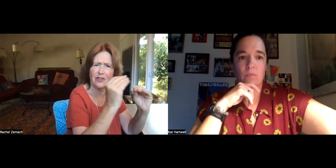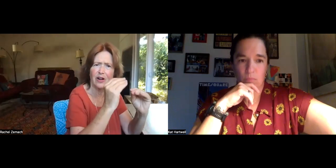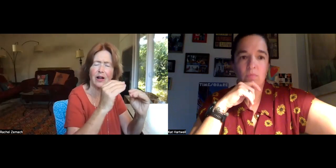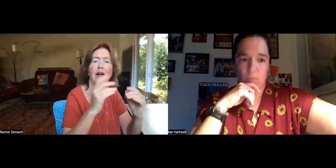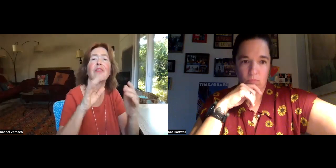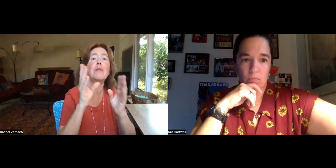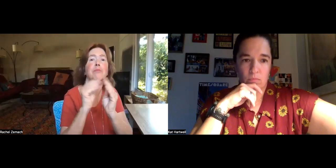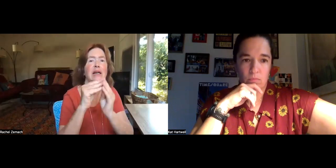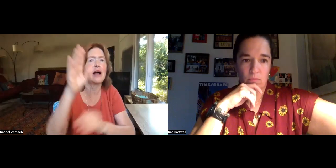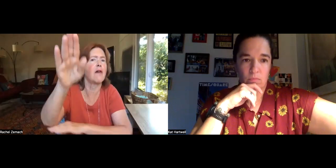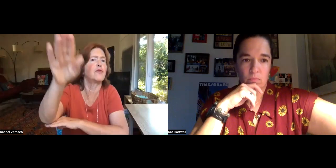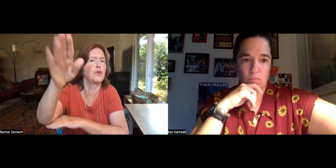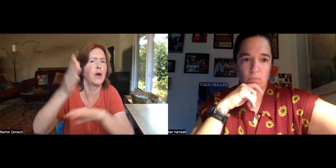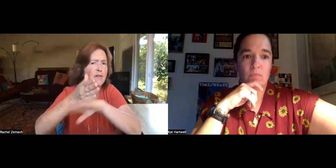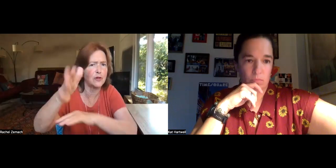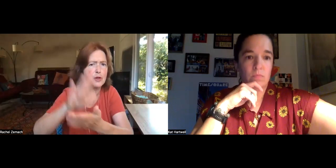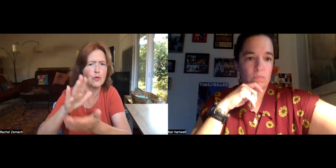teaching that meeting after school.